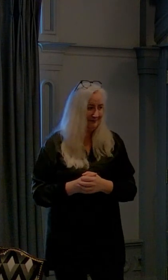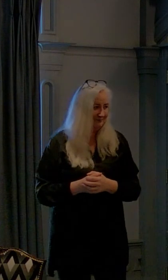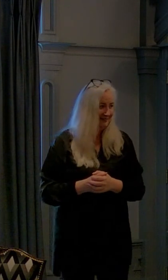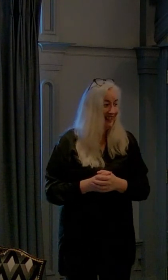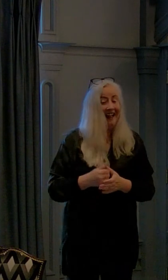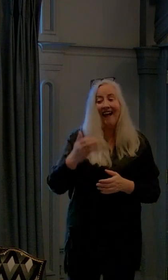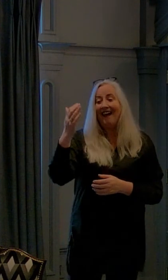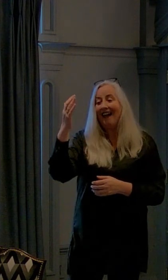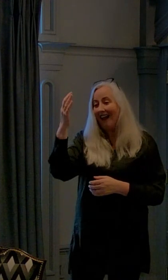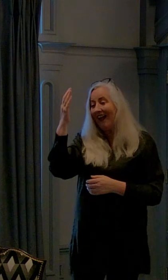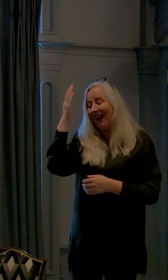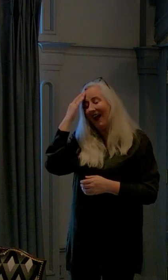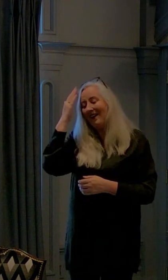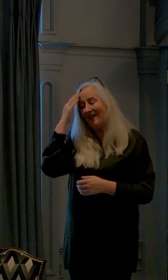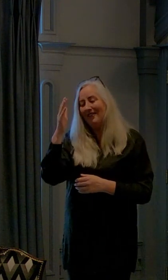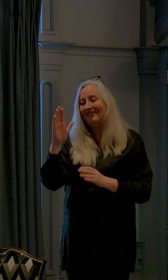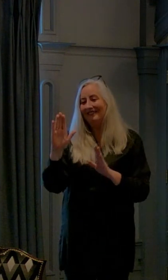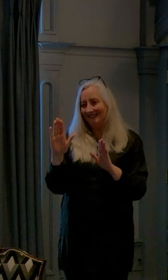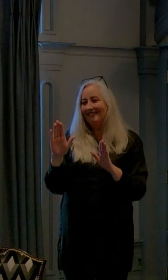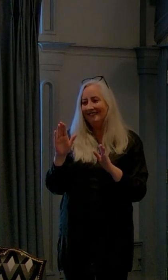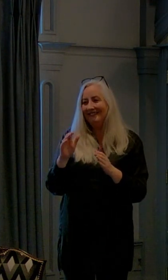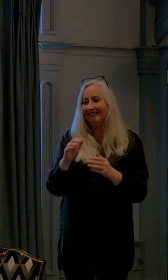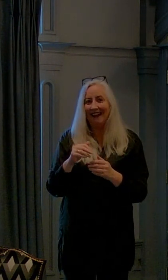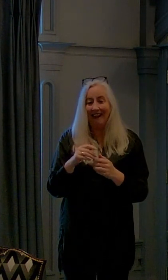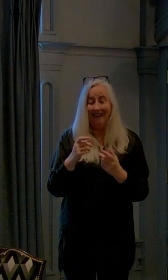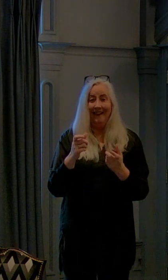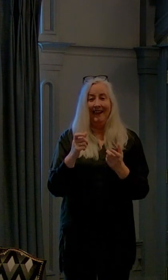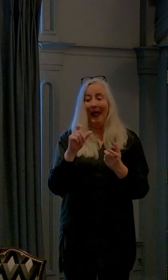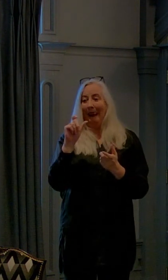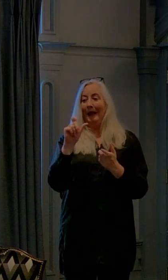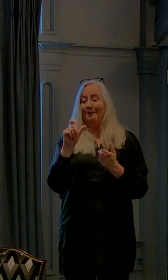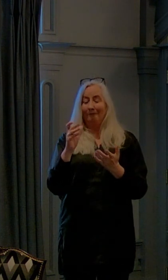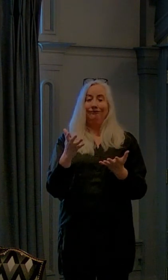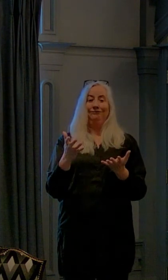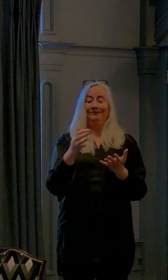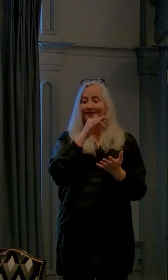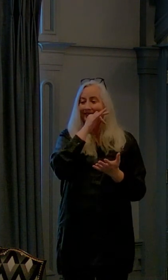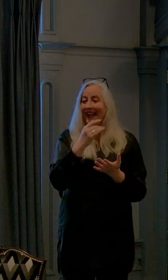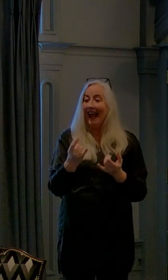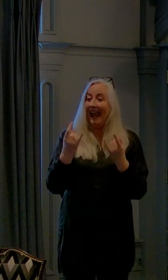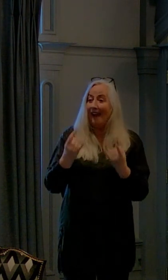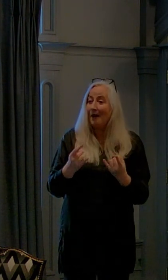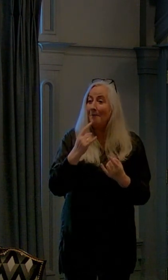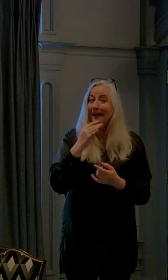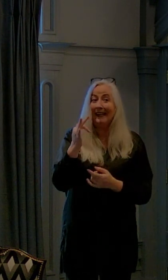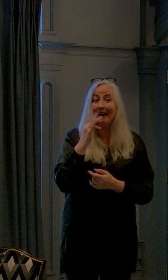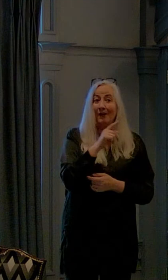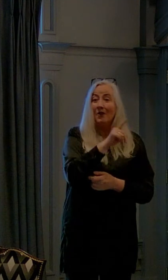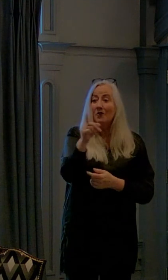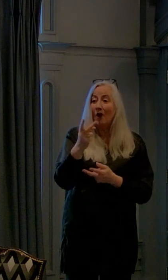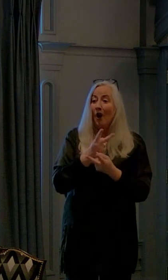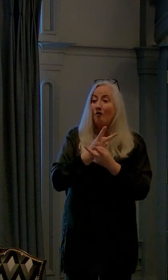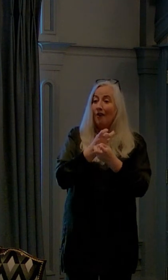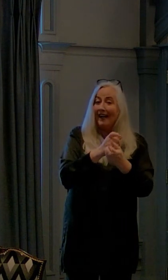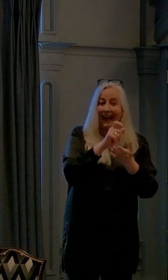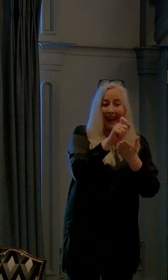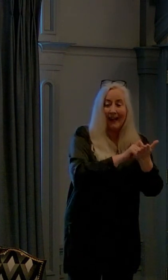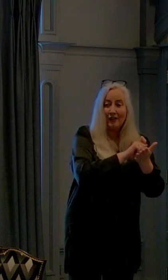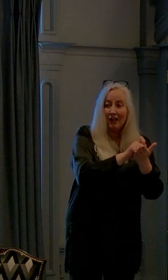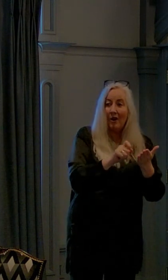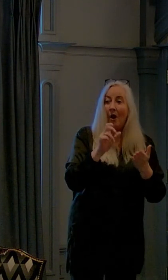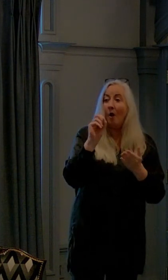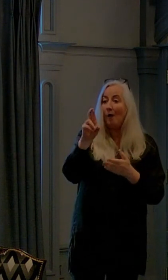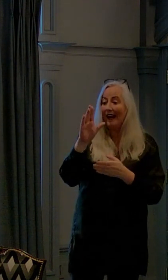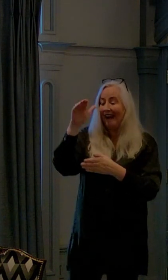know it's some of it is heavy, but if you're running for election or you're involved in the process, it's